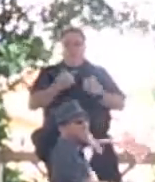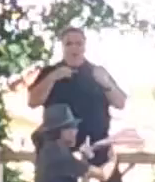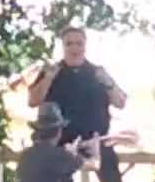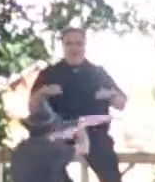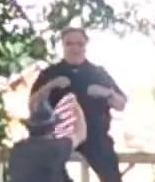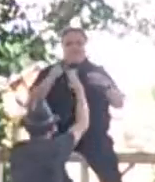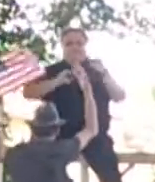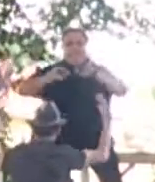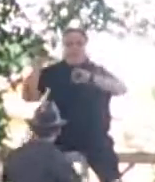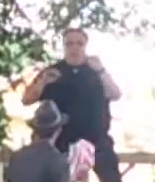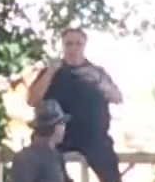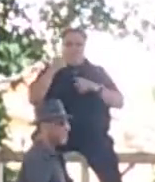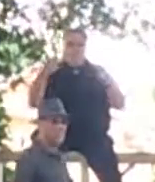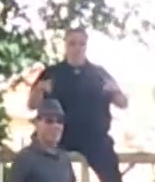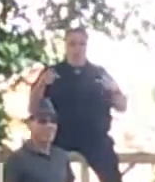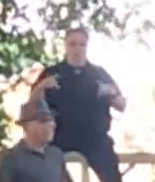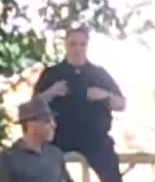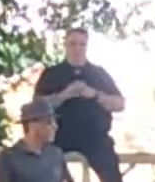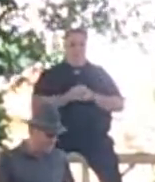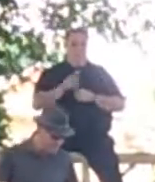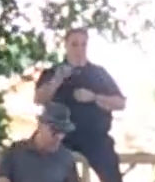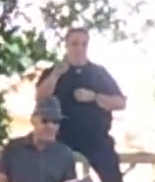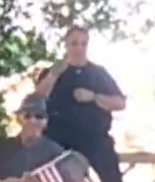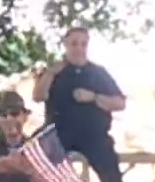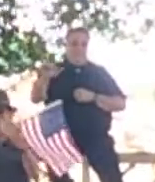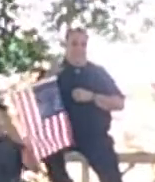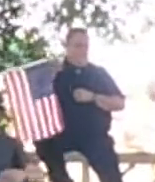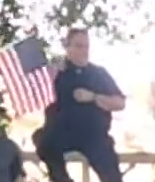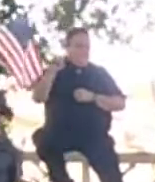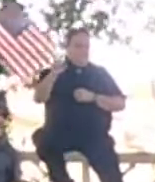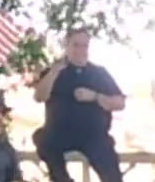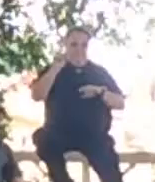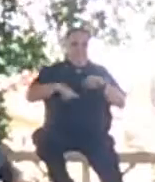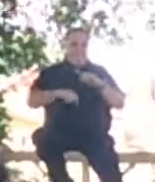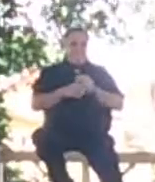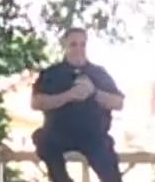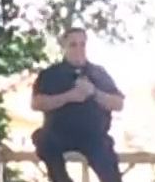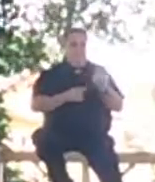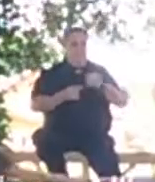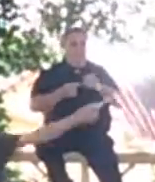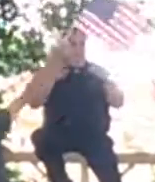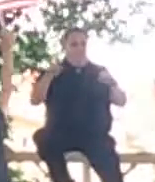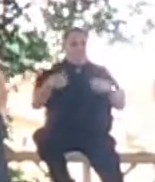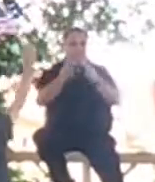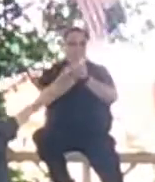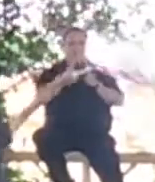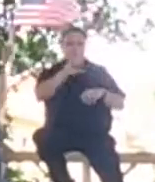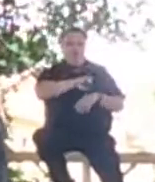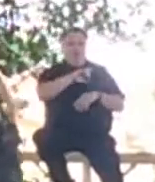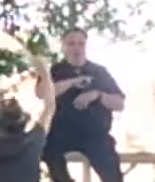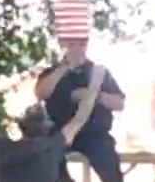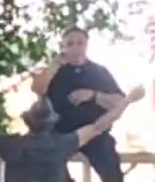can decorate for a party. Randy Evans cannot. I can ask a cop